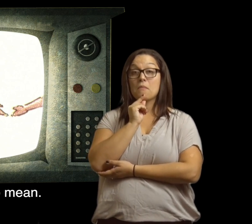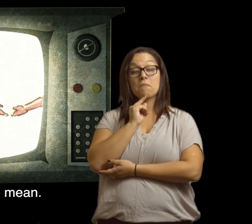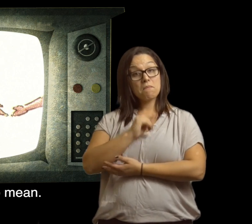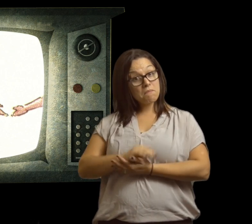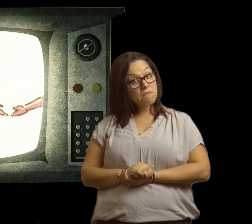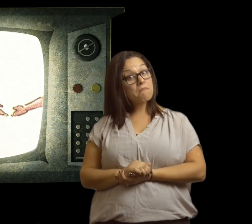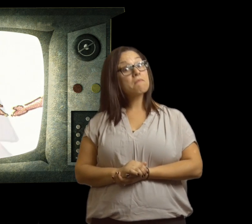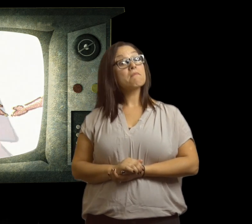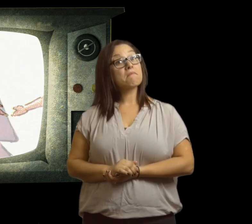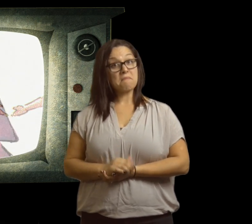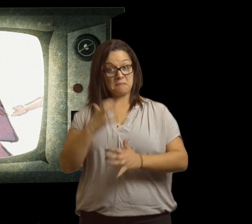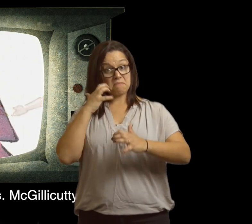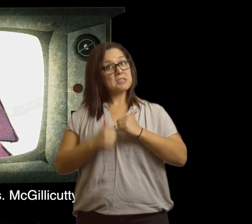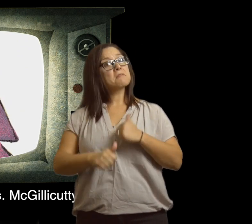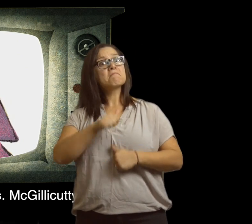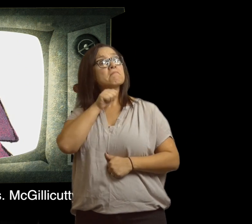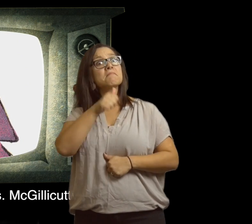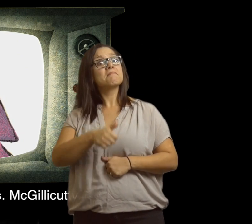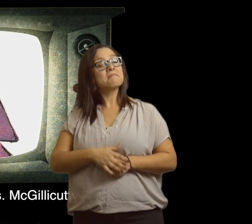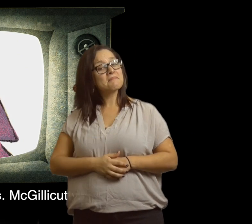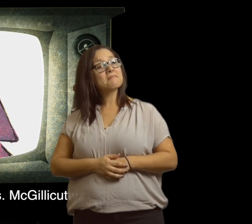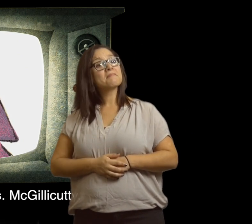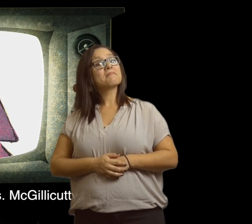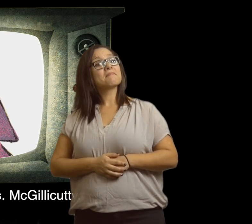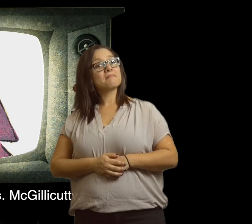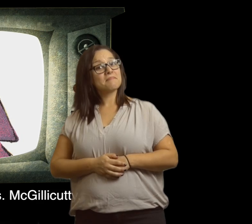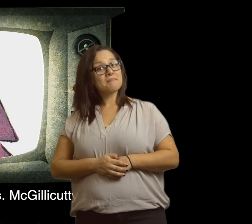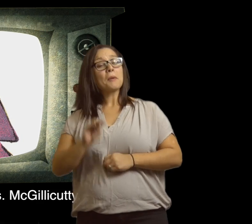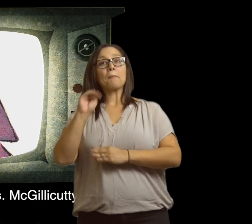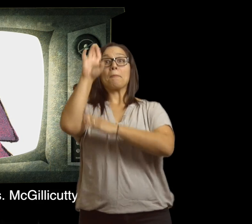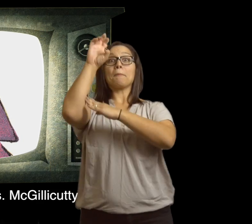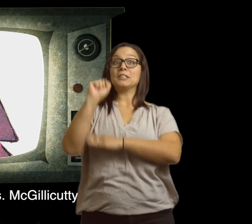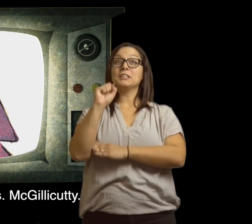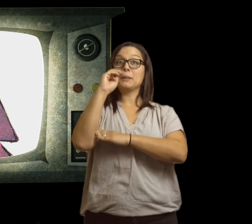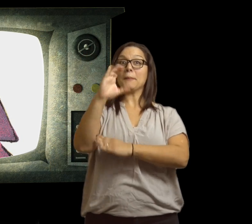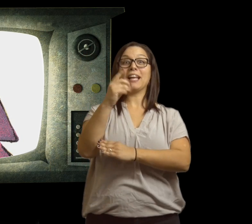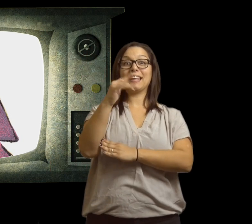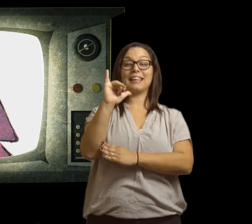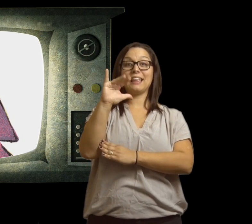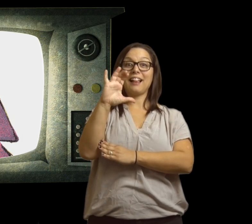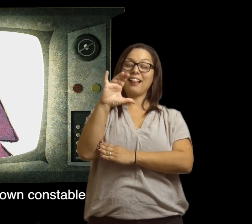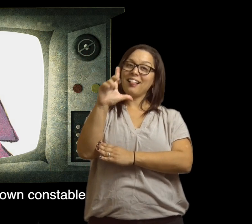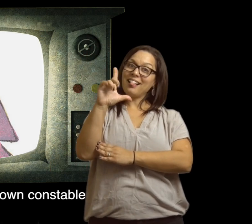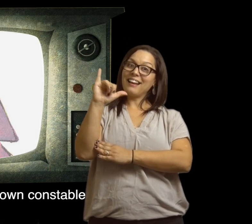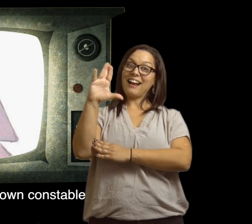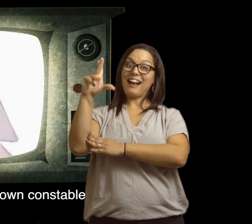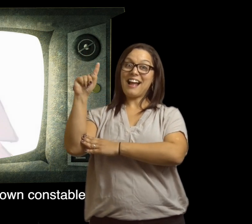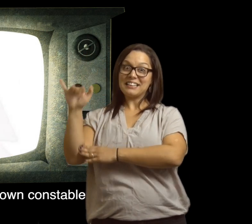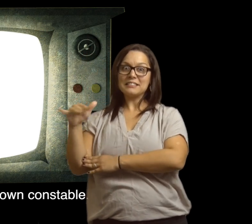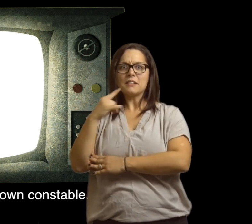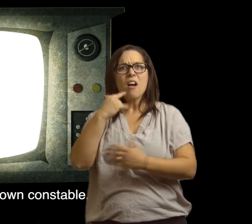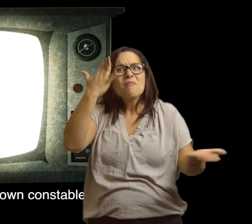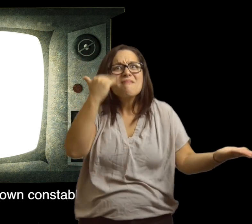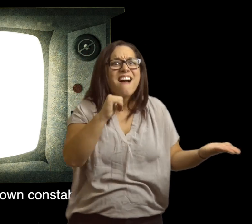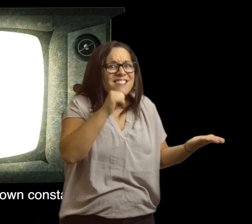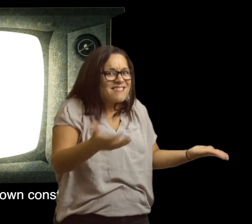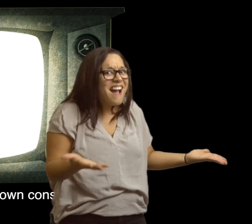mean. Why not? Said Mrs. McGillicuddy. Why not? Said the town